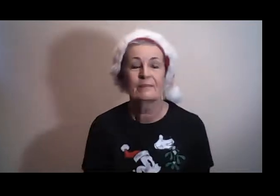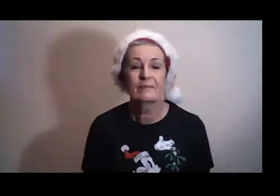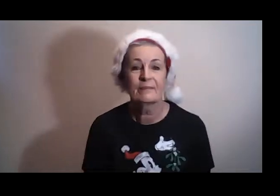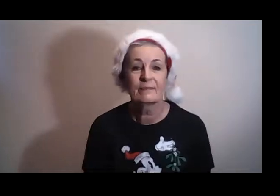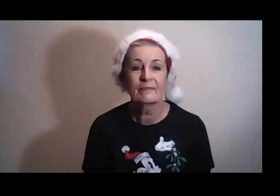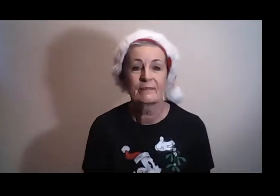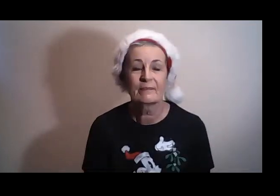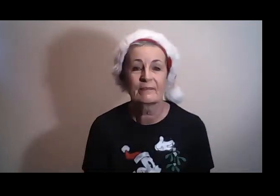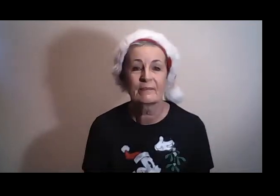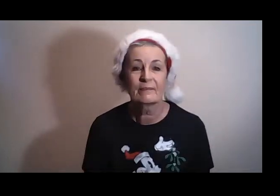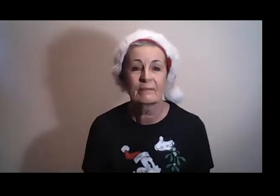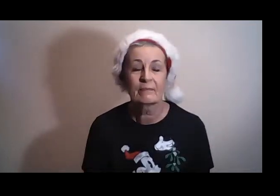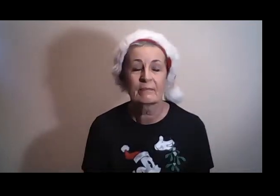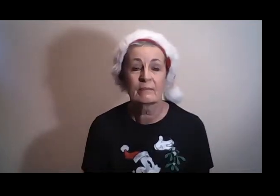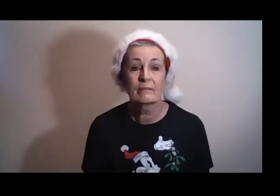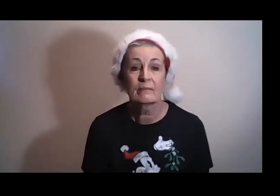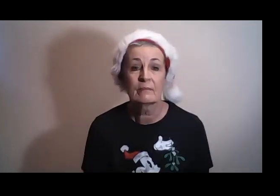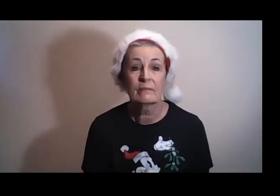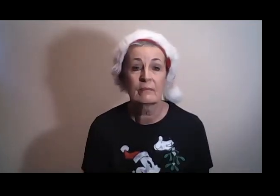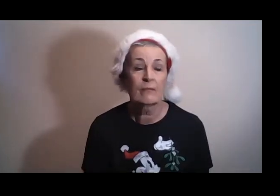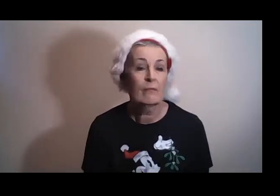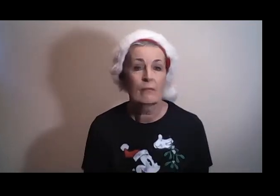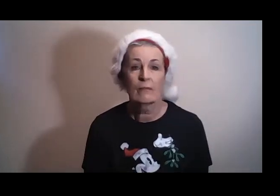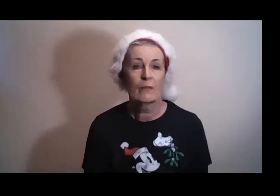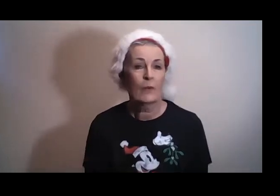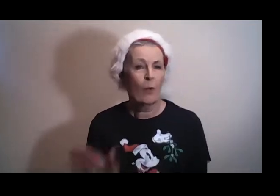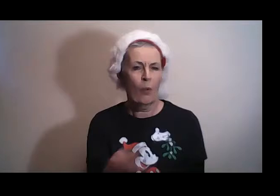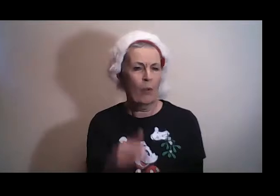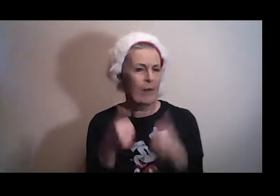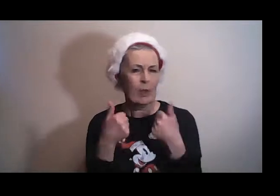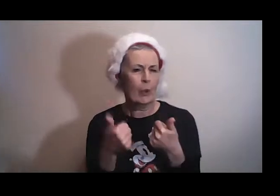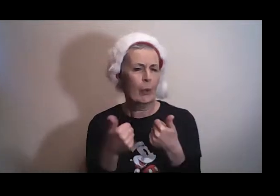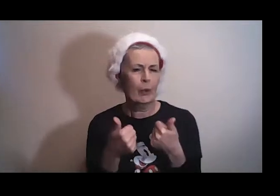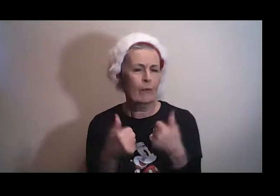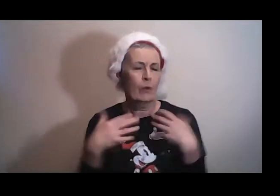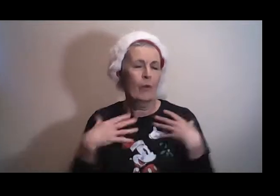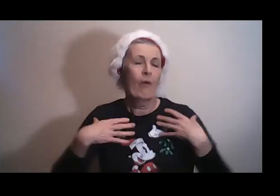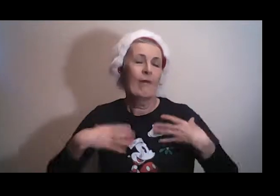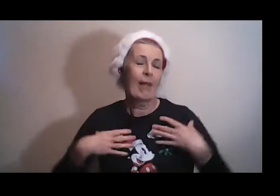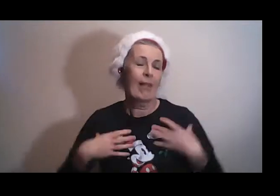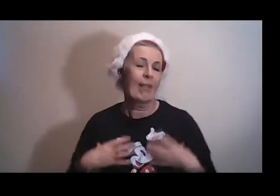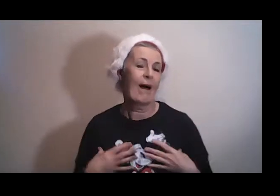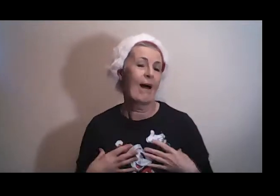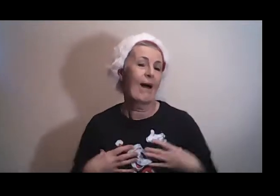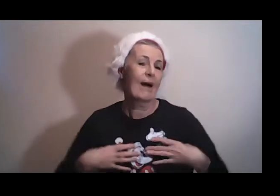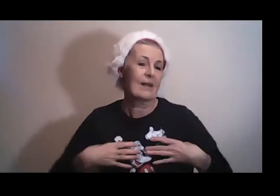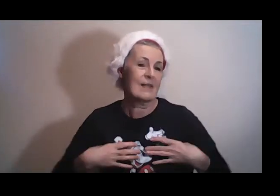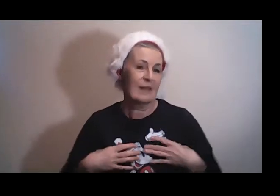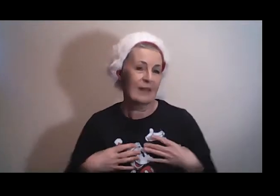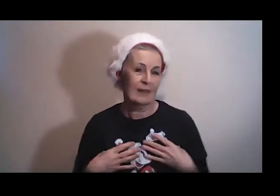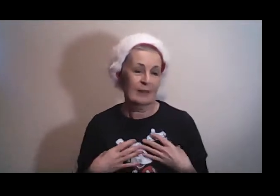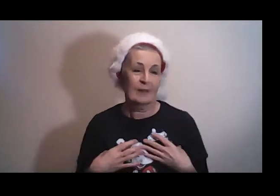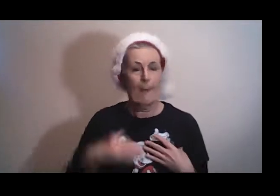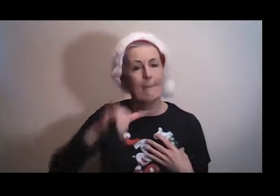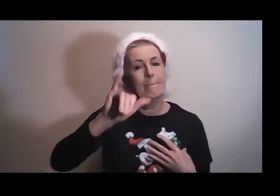And like the previous exercises, this is all very relaxing. Maybe a little more demanding on your